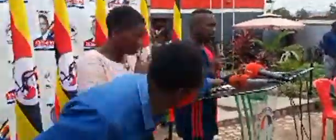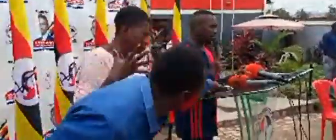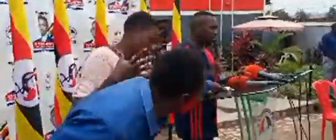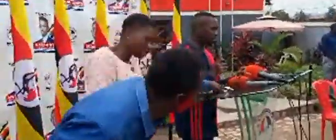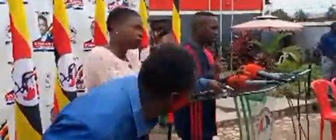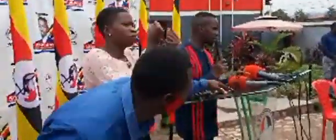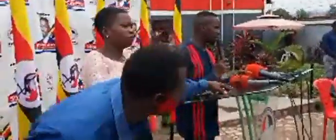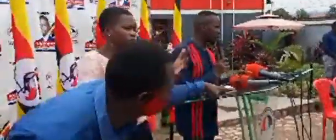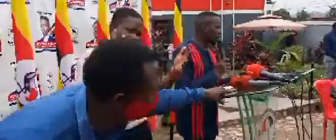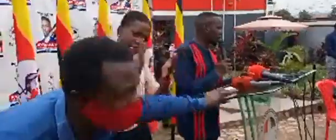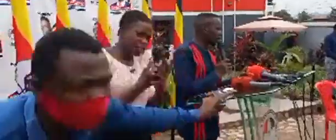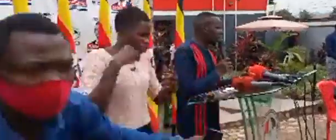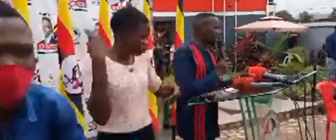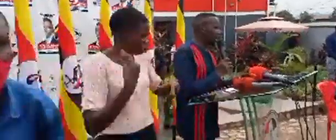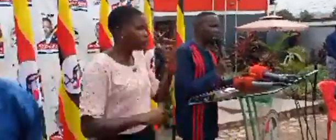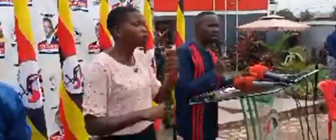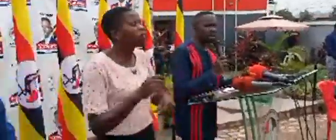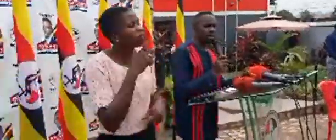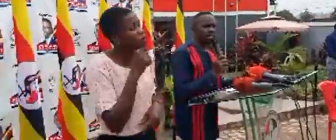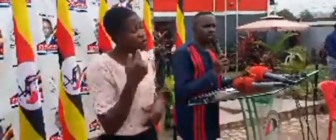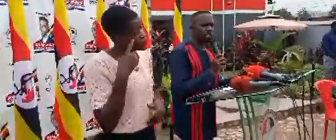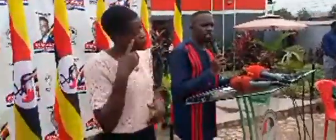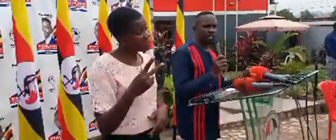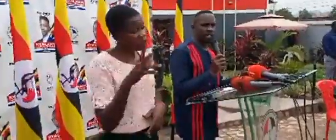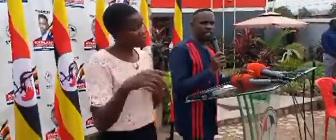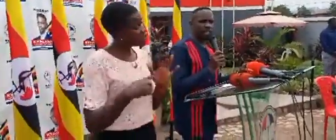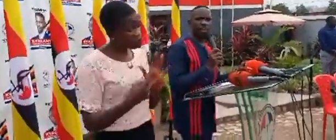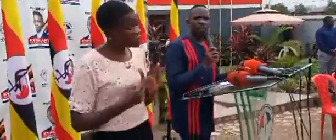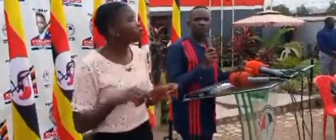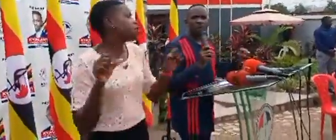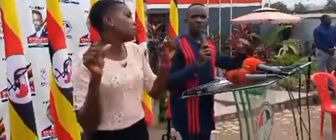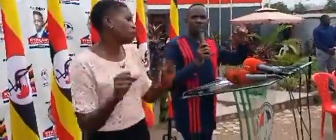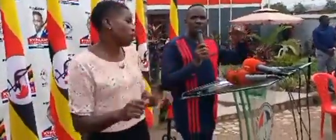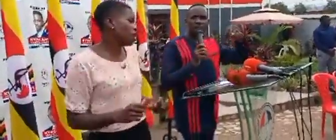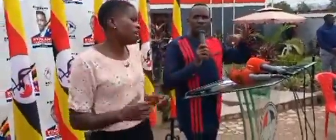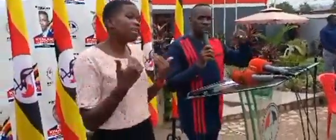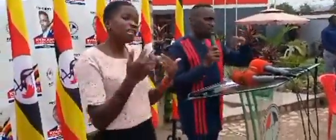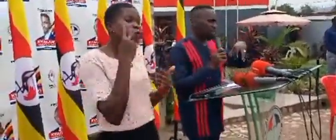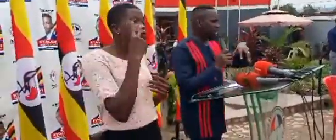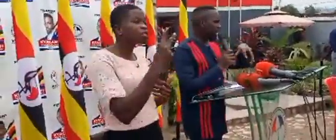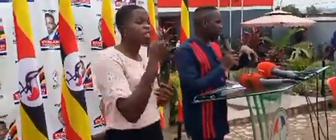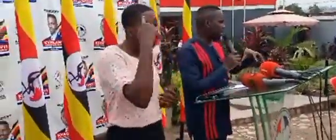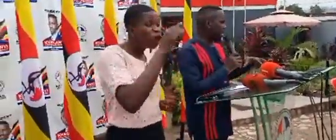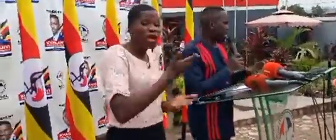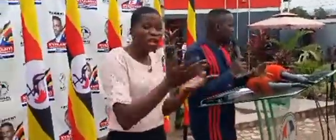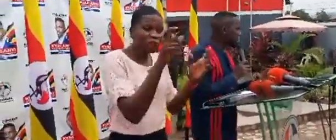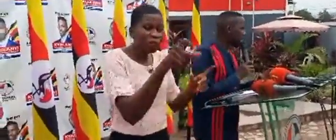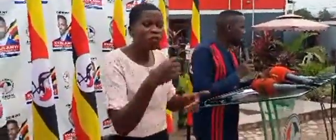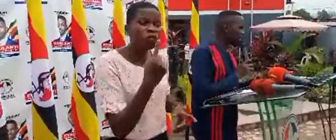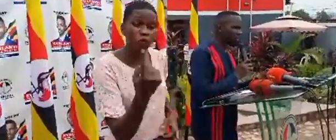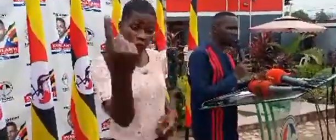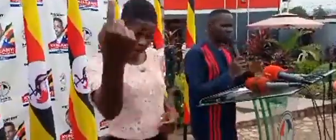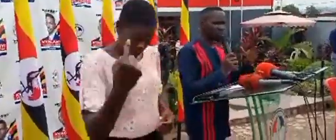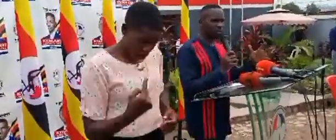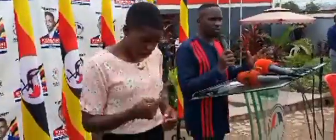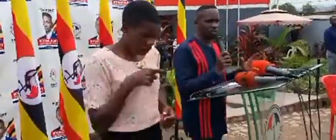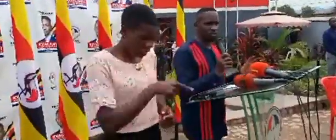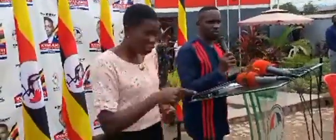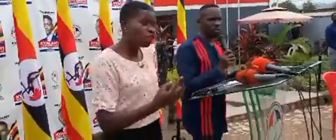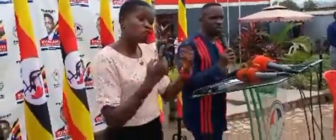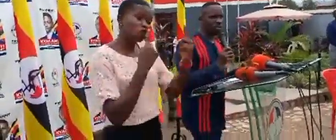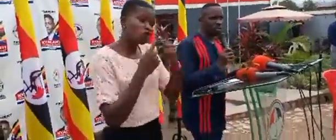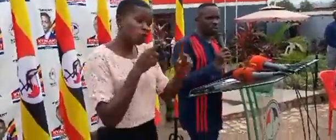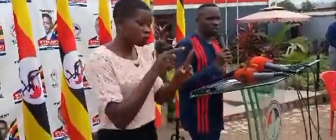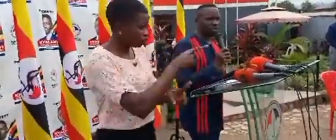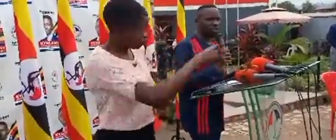that's the state in which he is. And you see, for every one person that comes here and is able to speak to